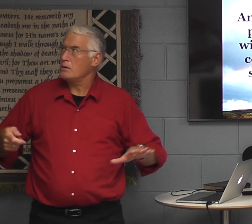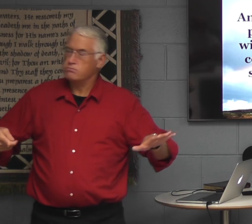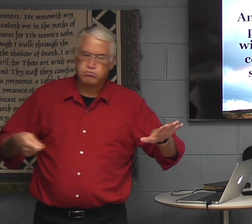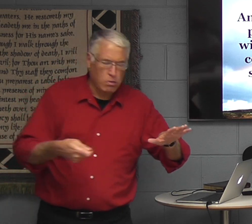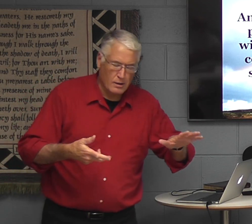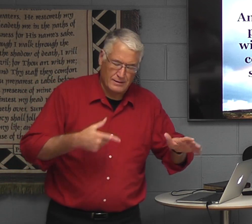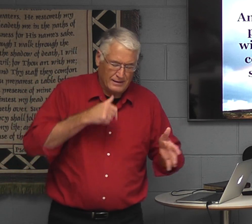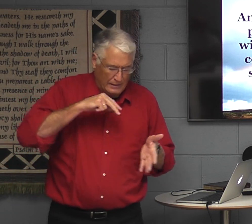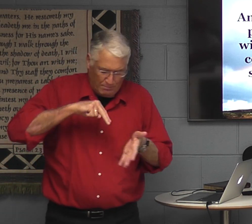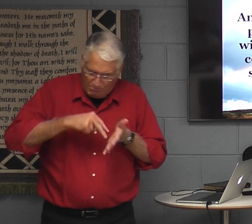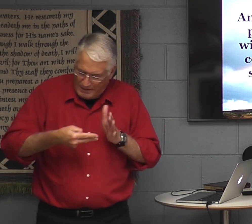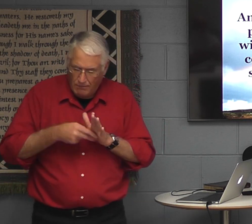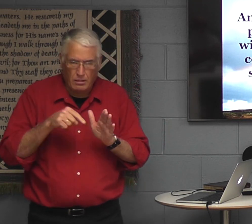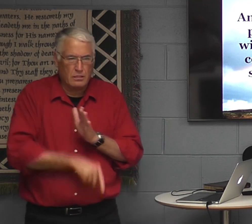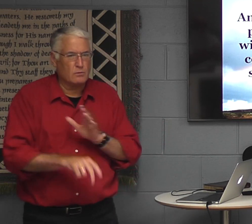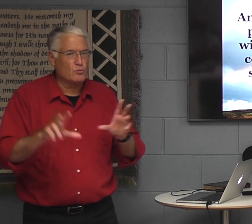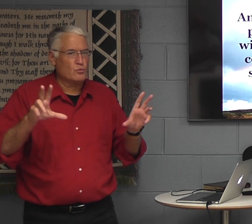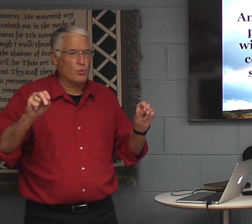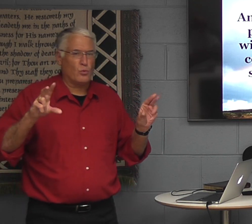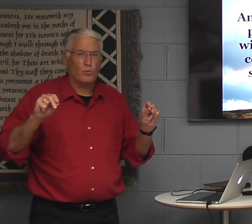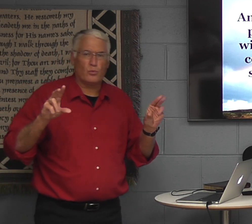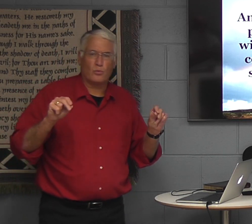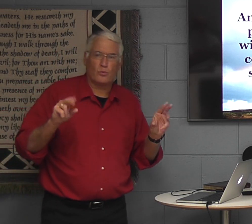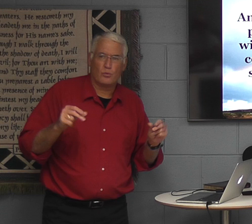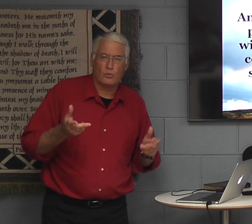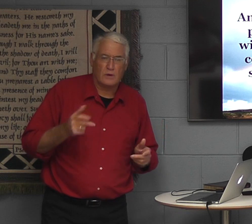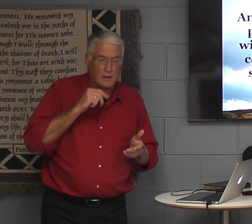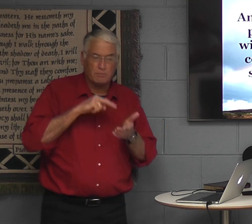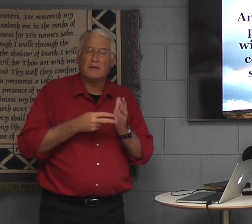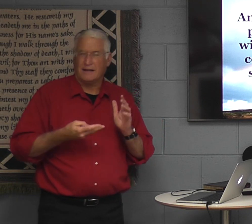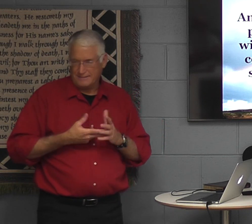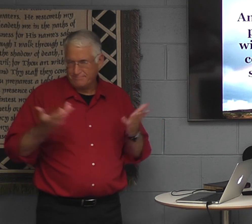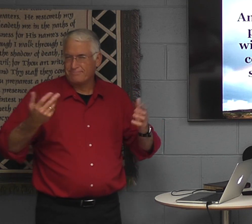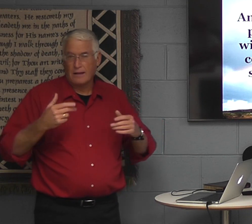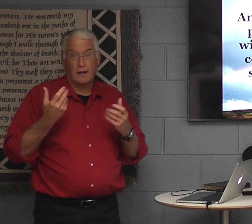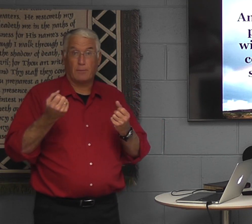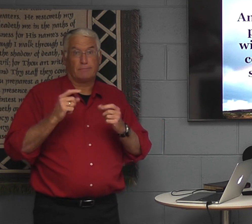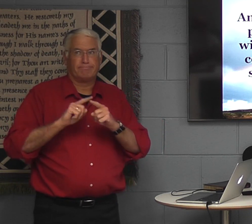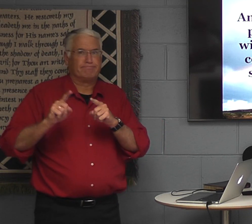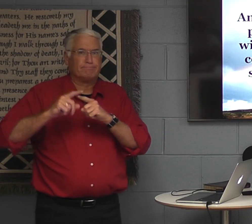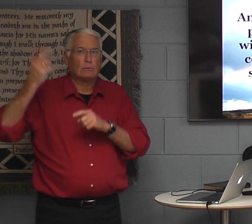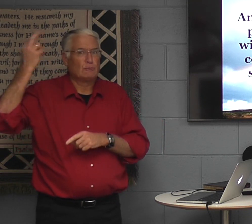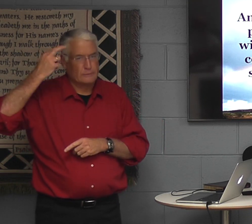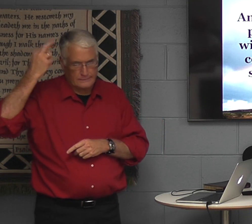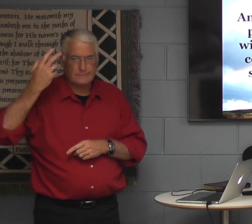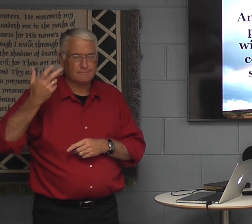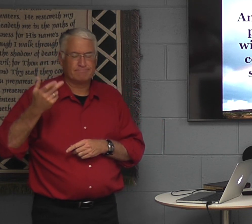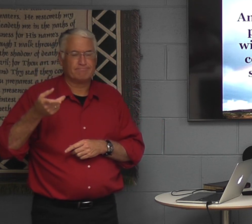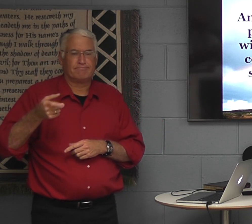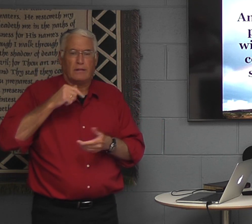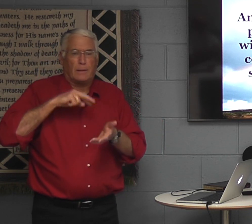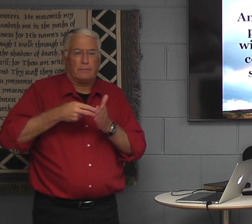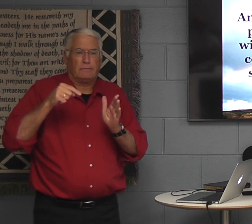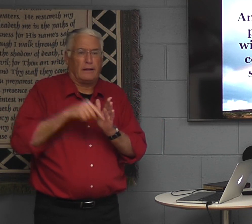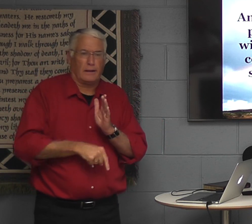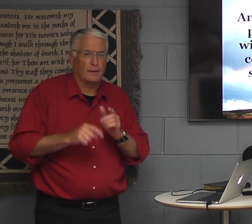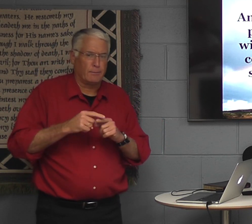was not intentional, like you didn't mean to kill that person. There's many, many different reasons.